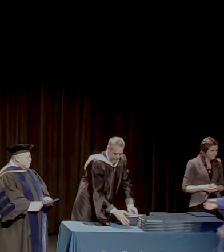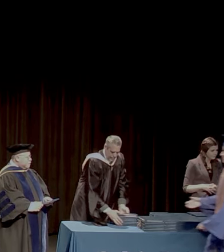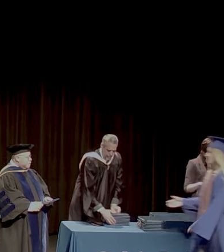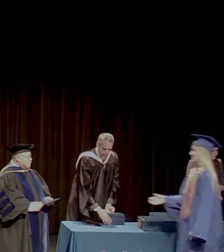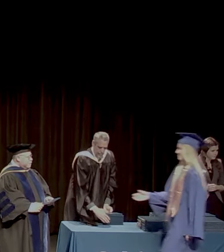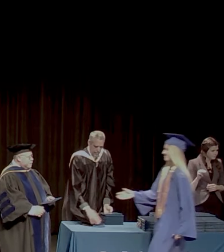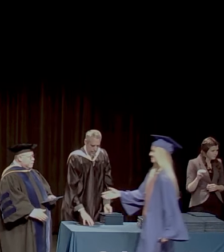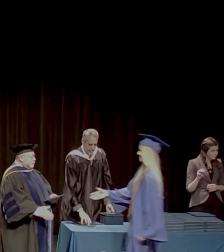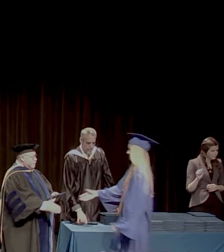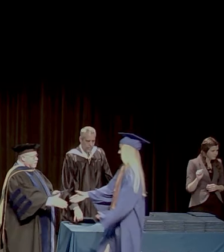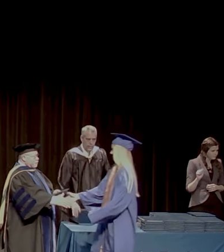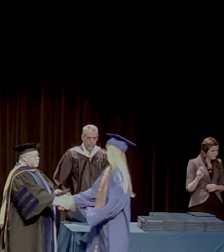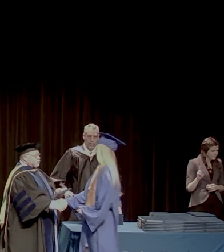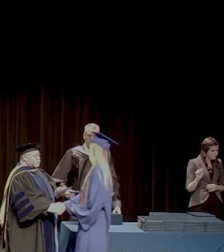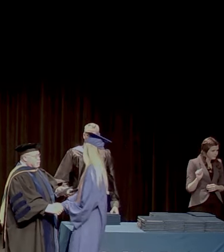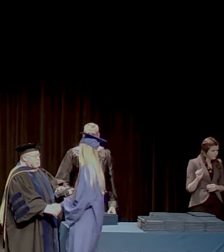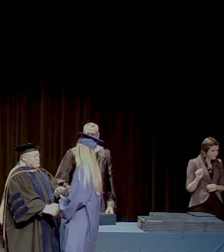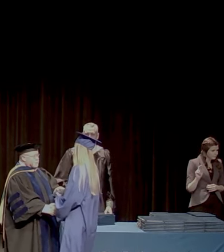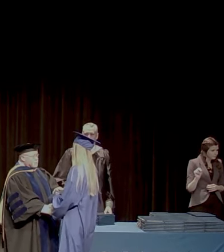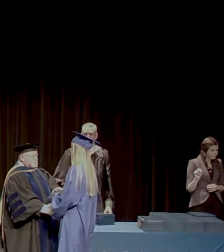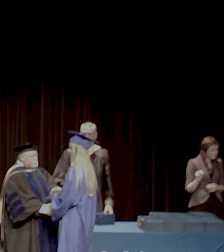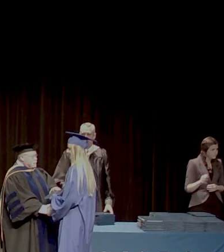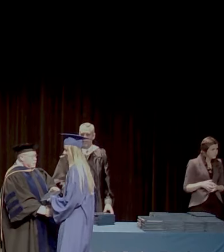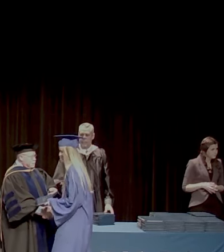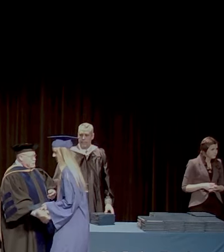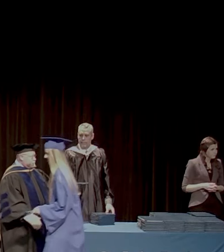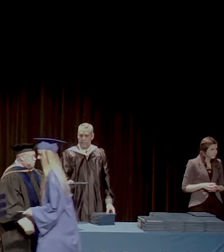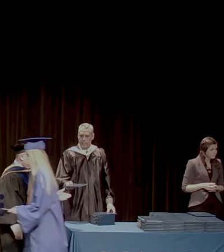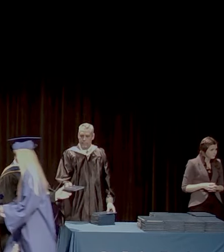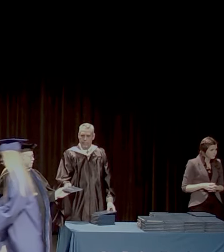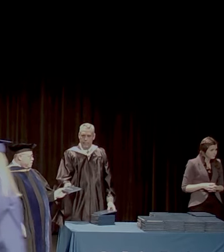Mara Nelson, Associate in Arts, Business Administration.